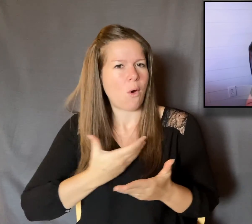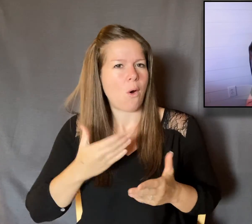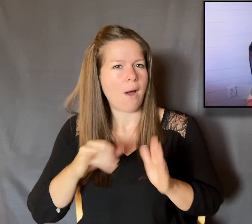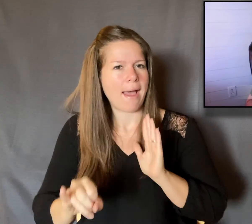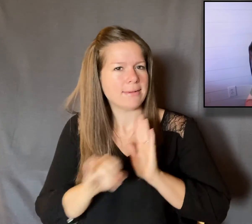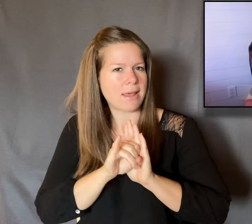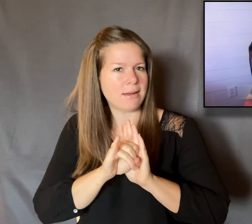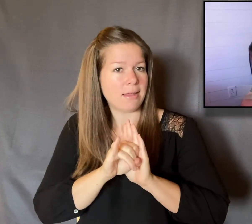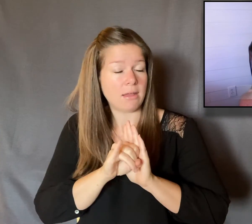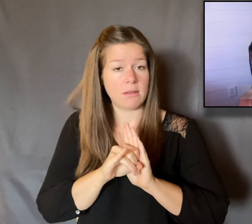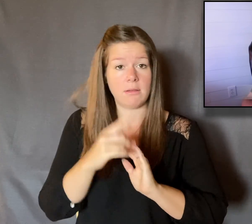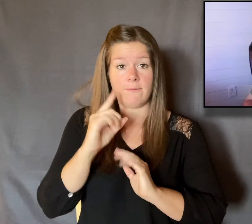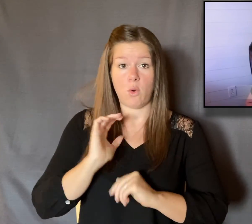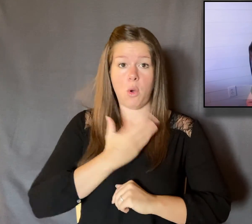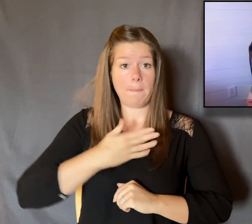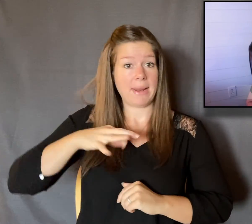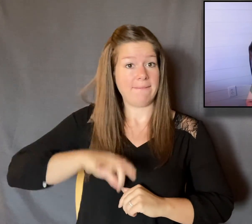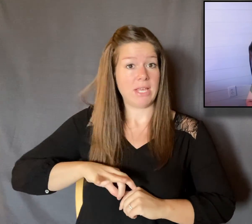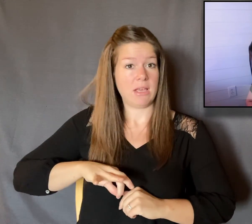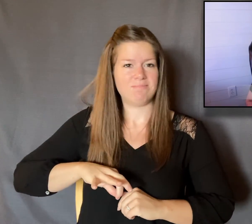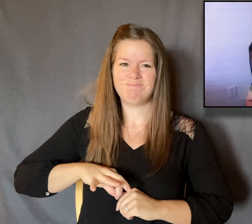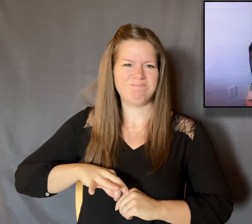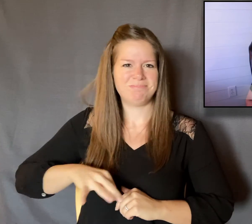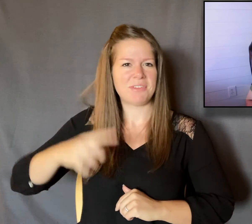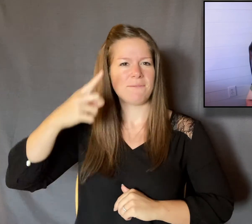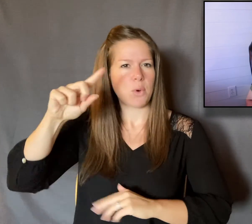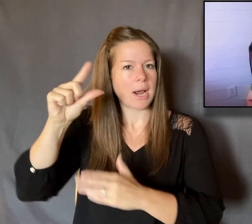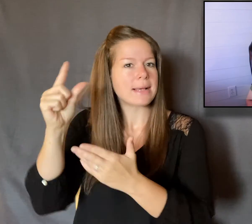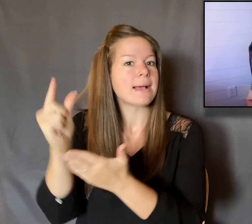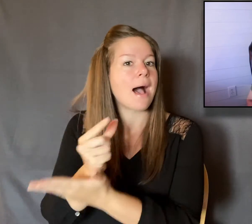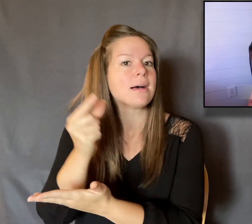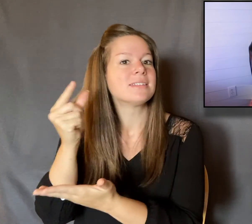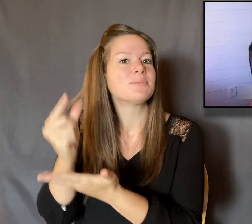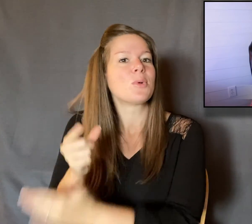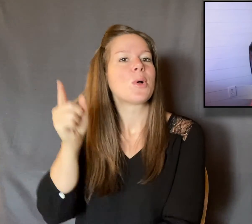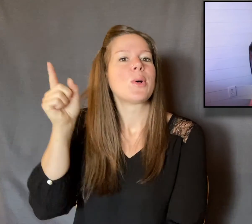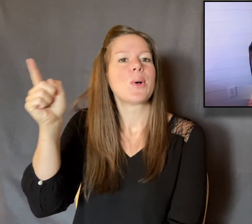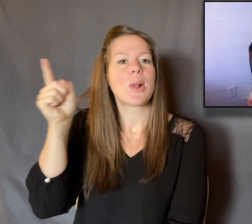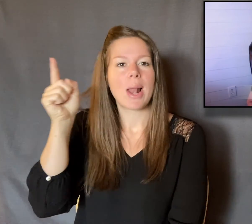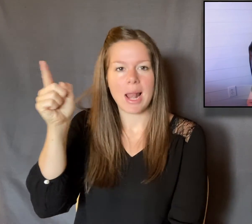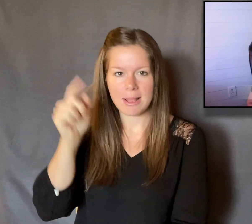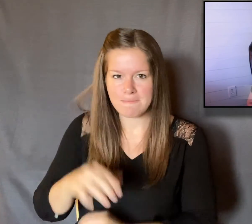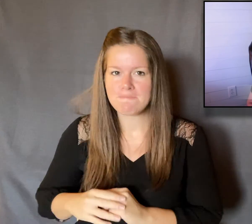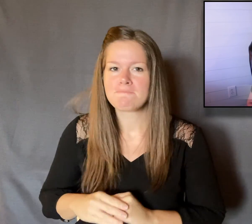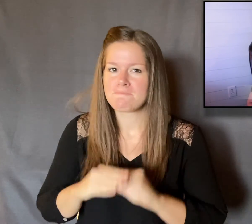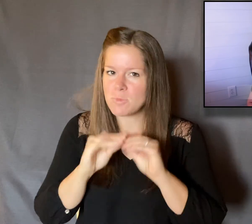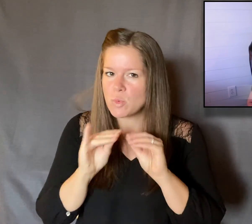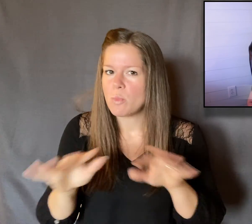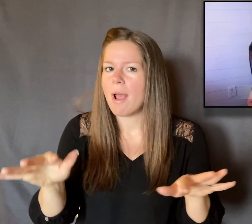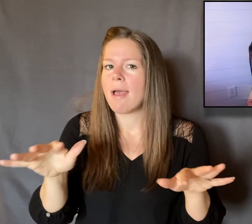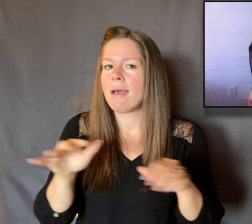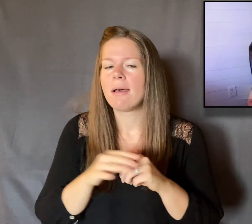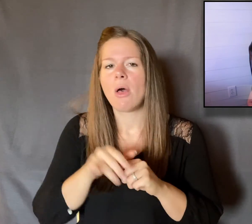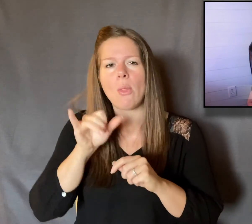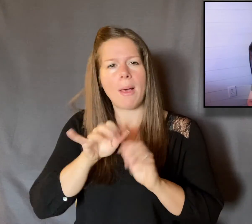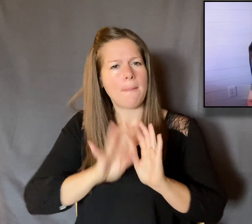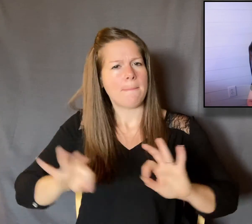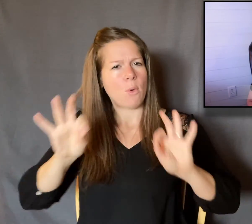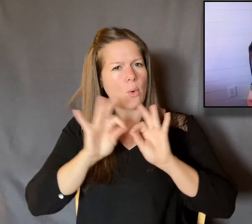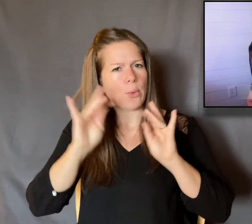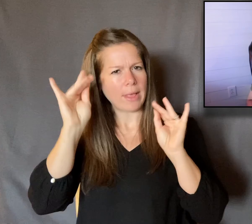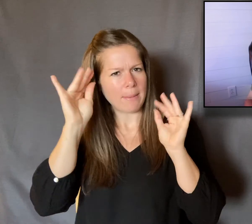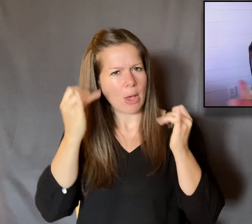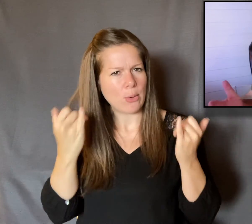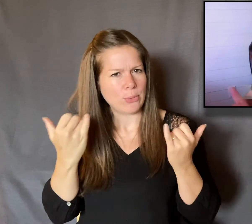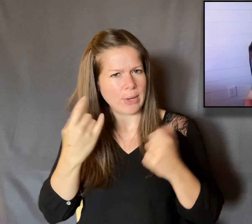our sake, for the ultimate sake of the gospel. So that's something maybe you can think about today as you think about this passage,